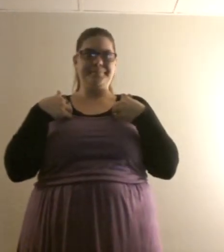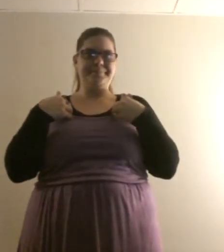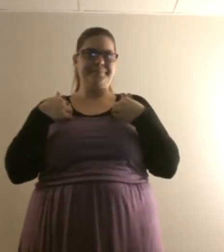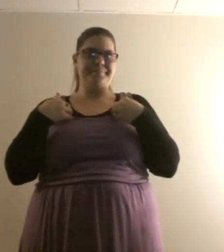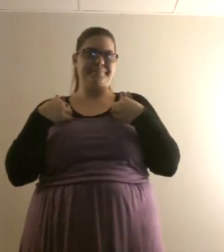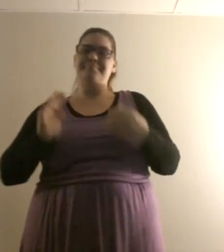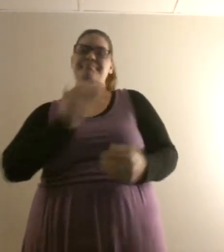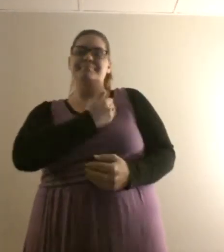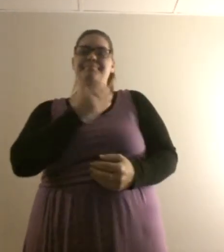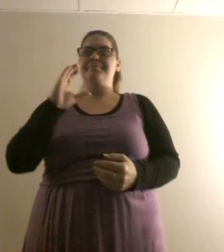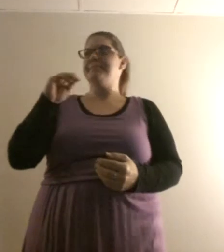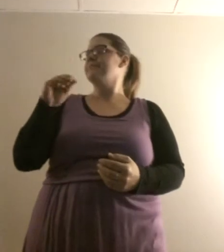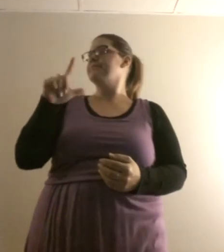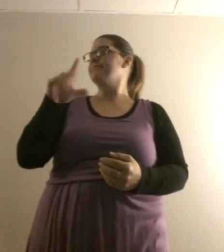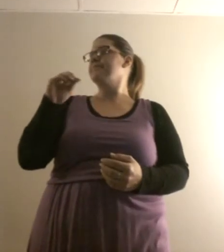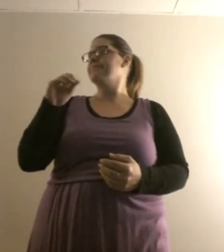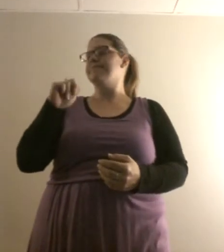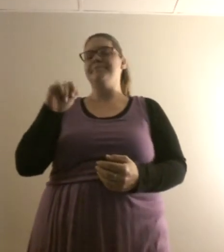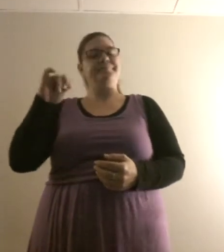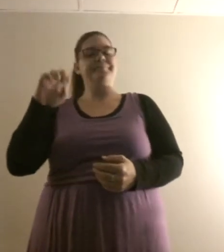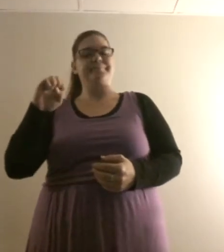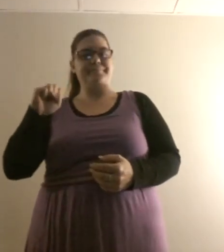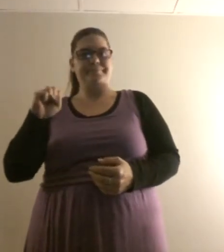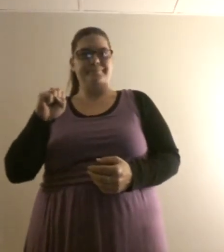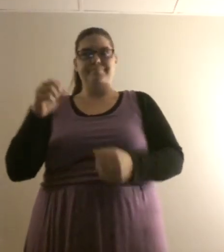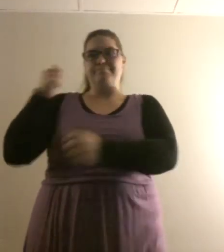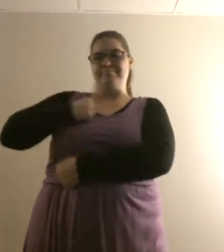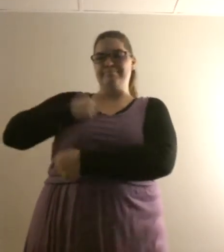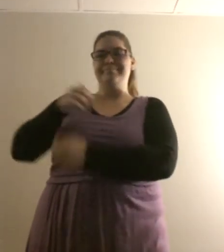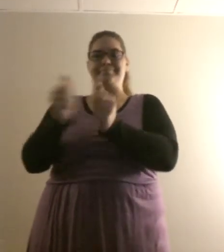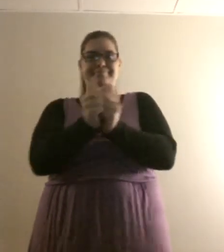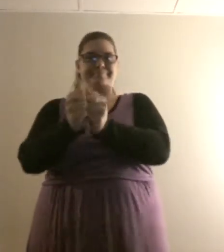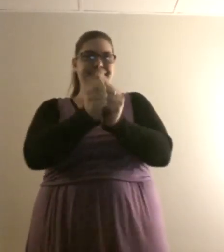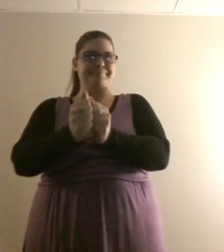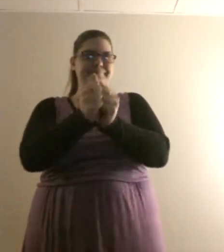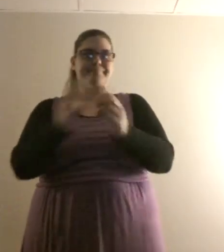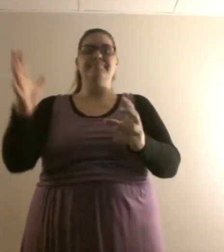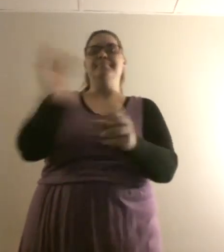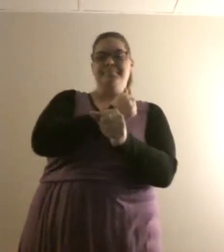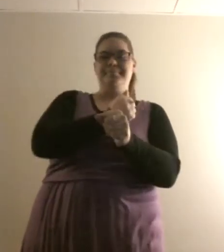our colonies getting an army together, and they've won some major battles, or at least they did very well in